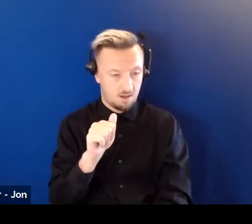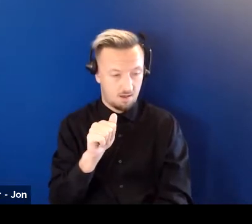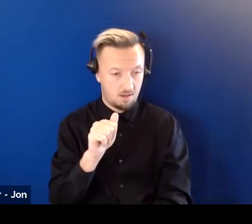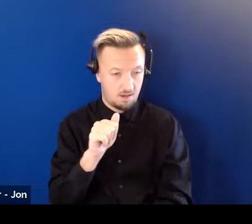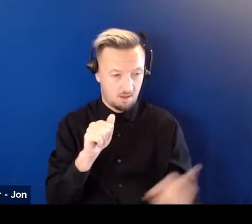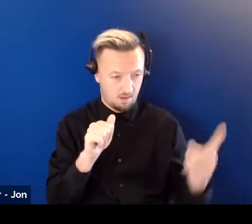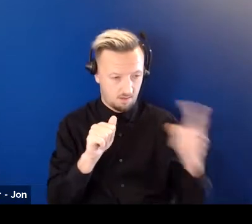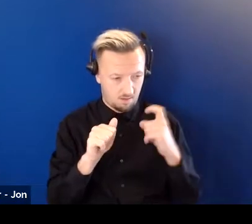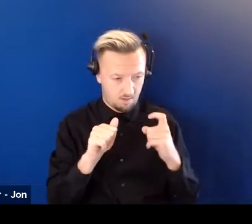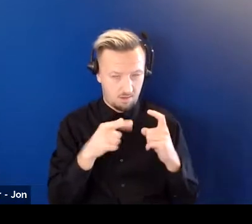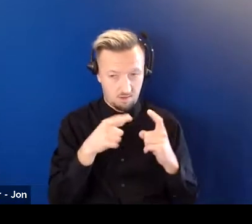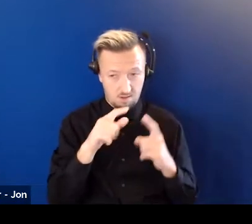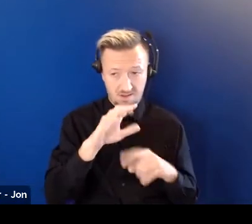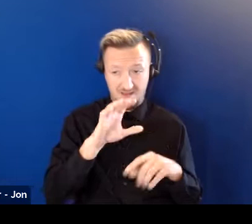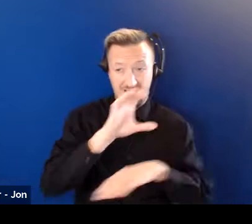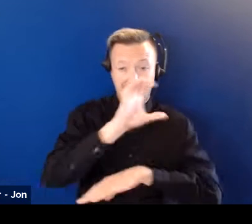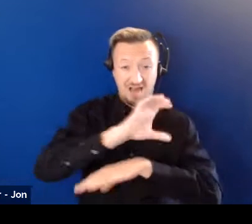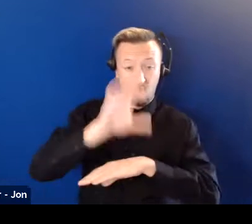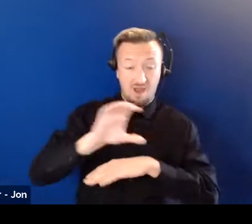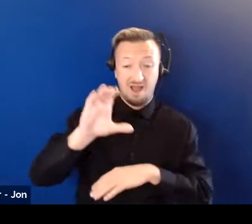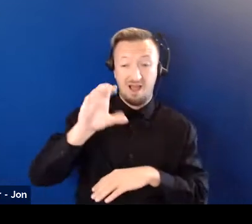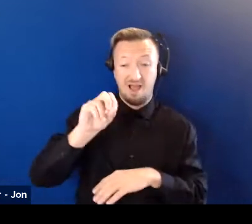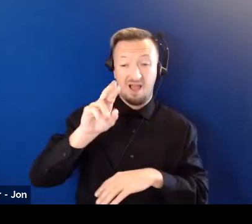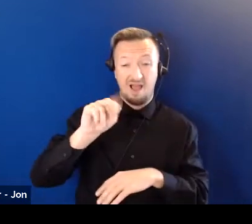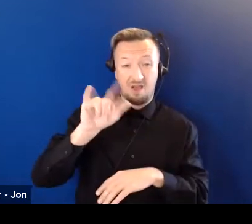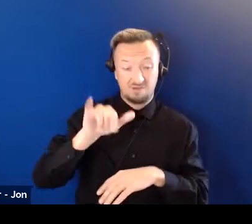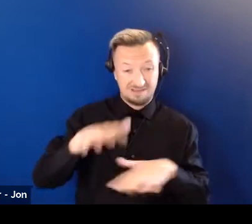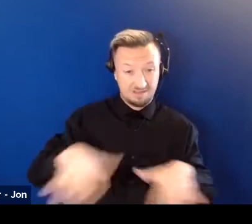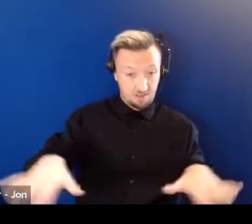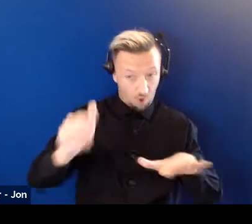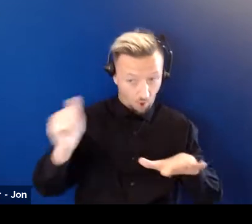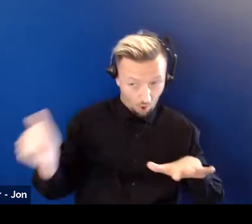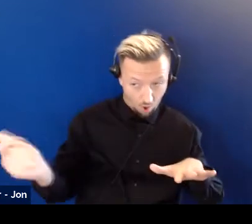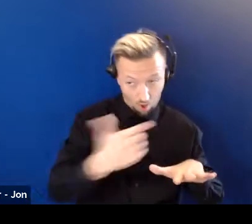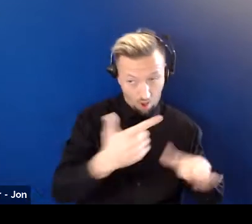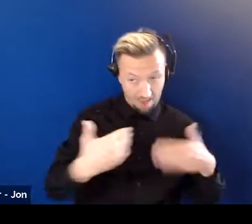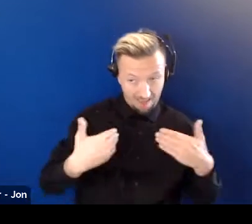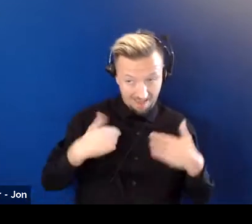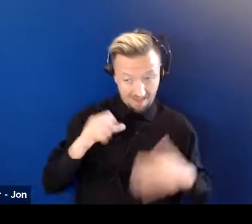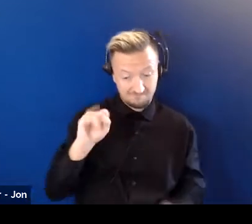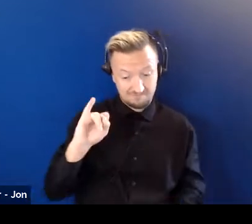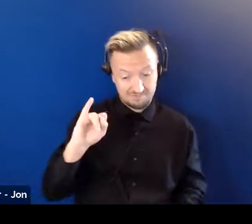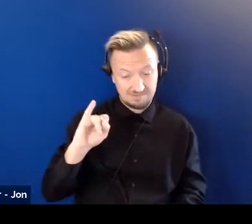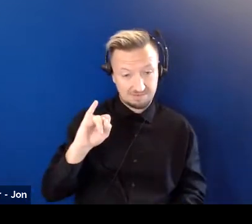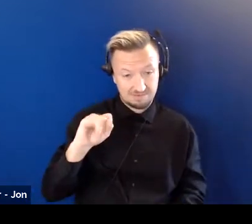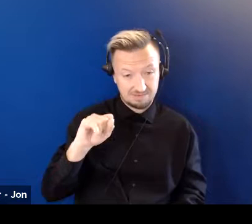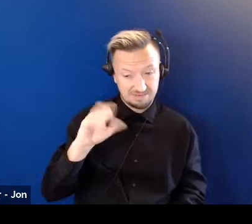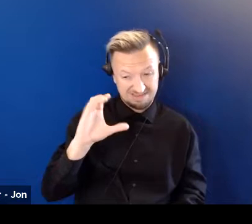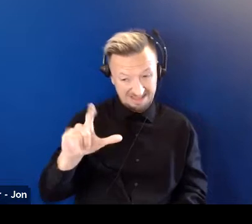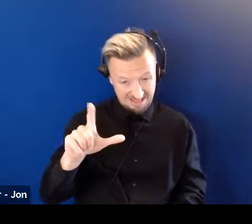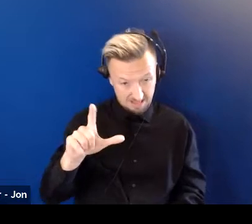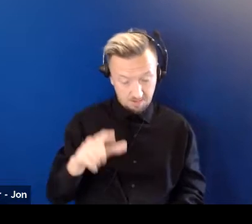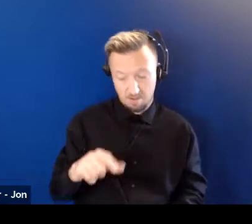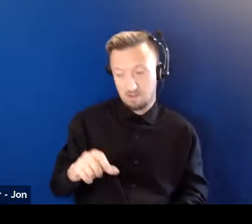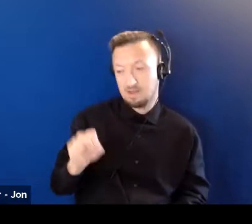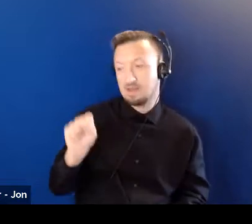in Colorado served by a CIL? And I'm going to go ahead and jump in and answer this question. And simply,